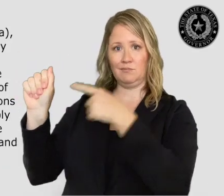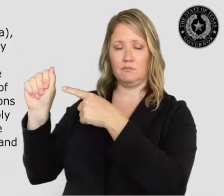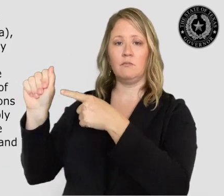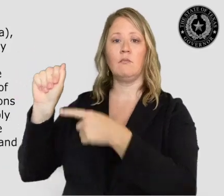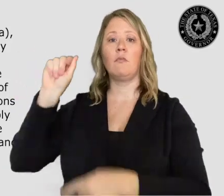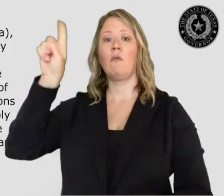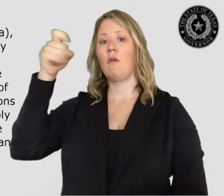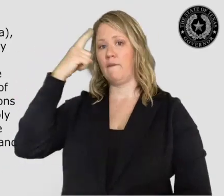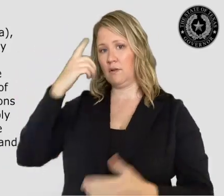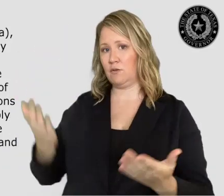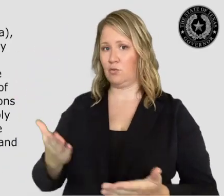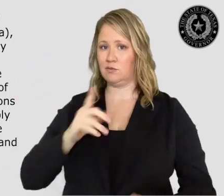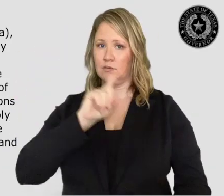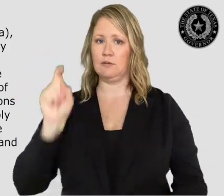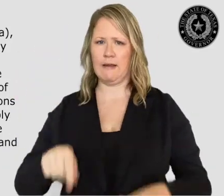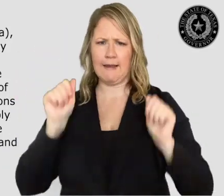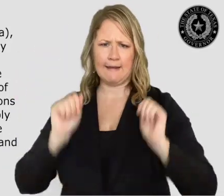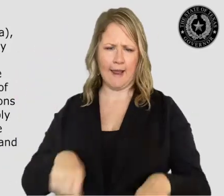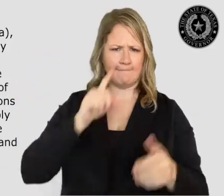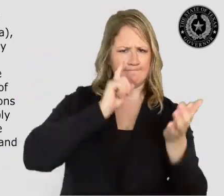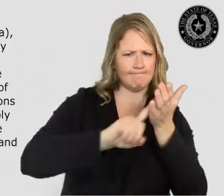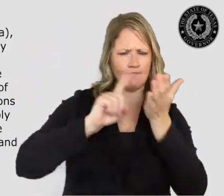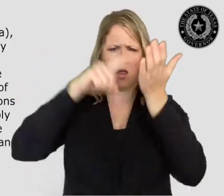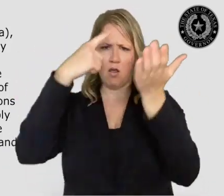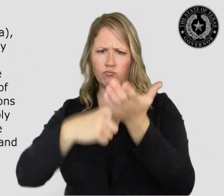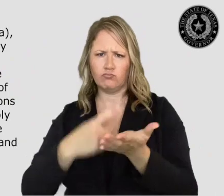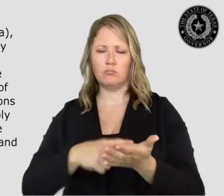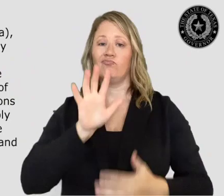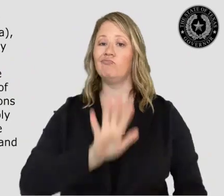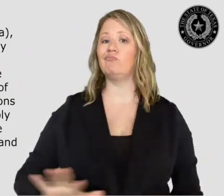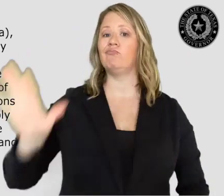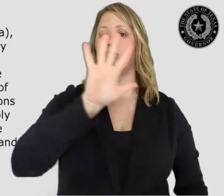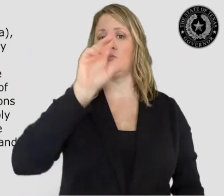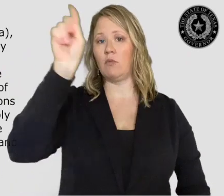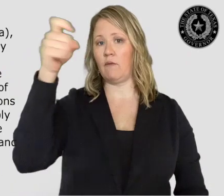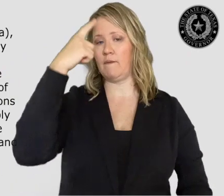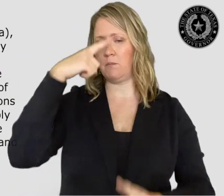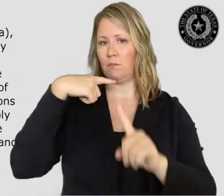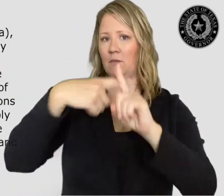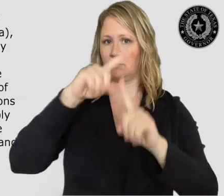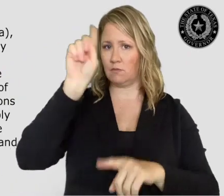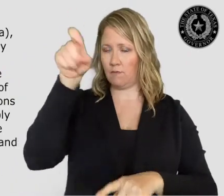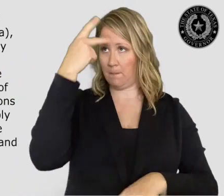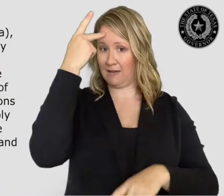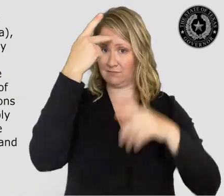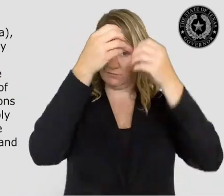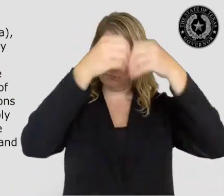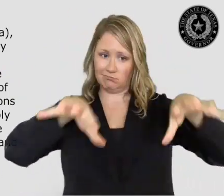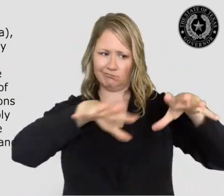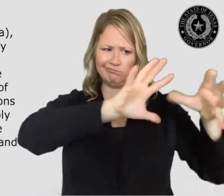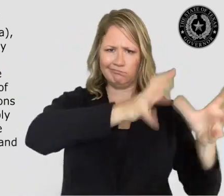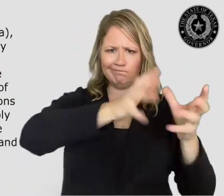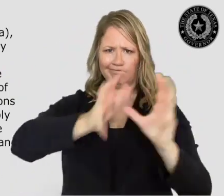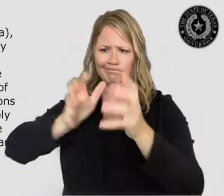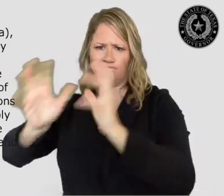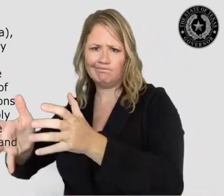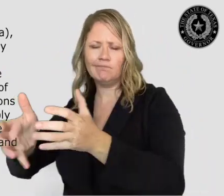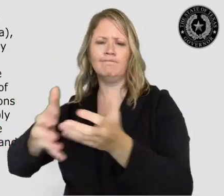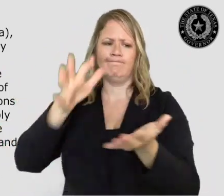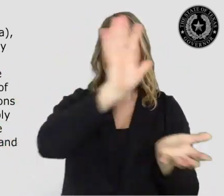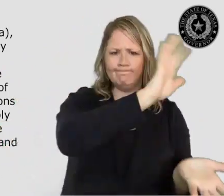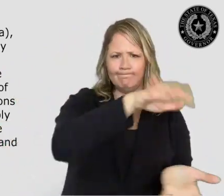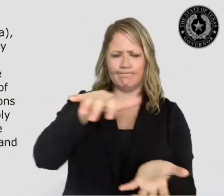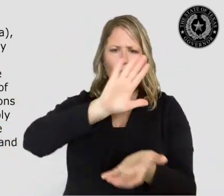418.017a, the governor may use all available resources of state government and of political subdivisions that are